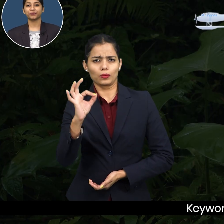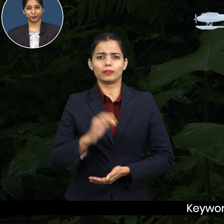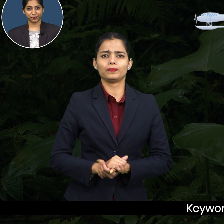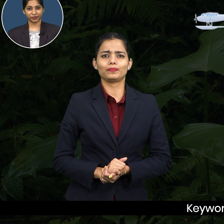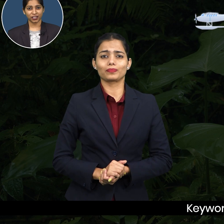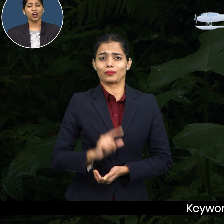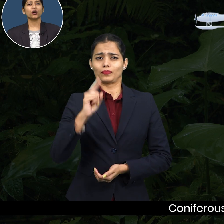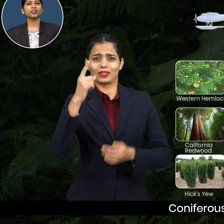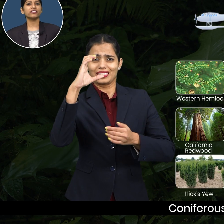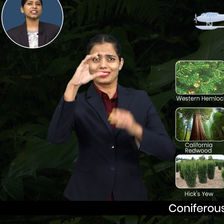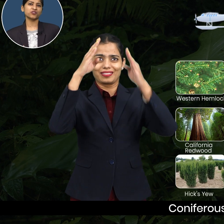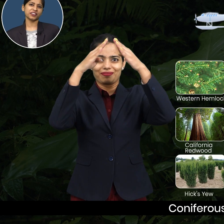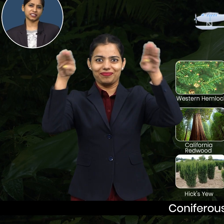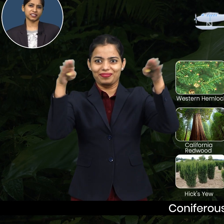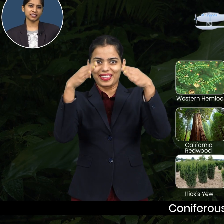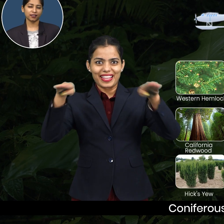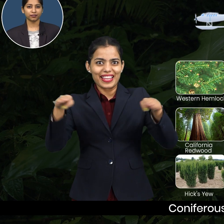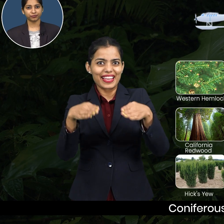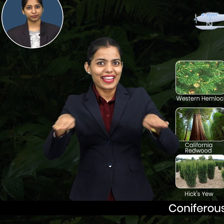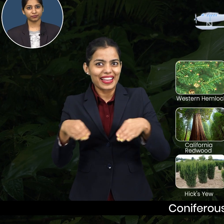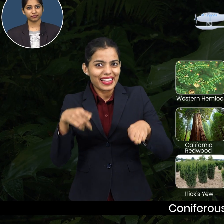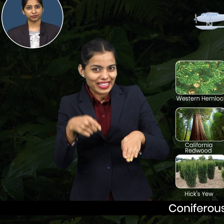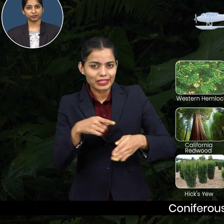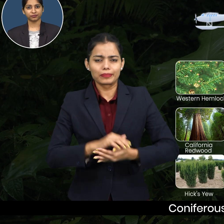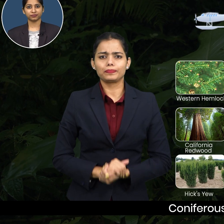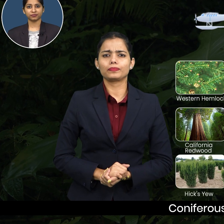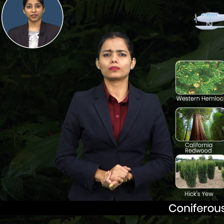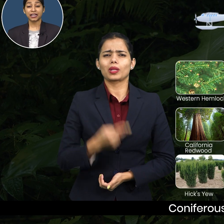keywords, coniferous trees,